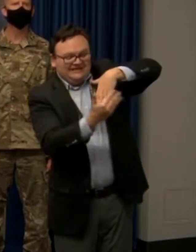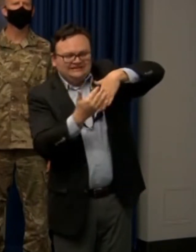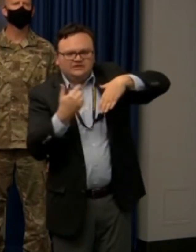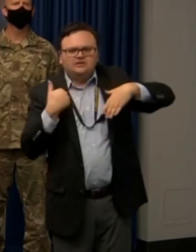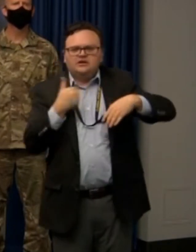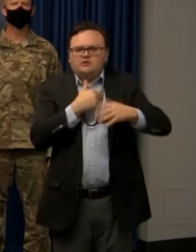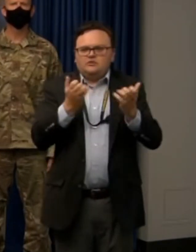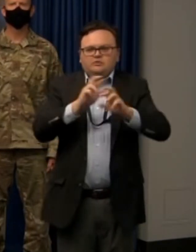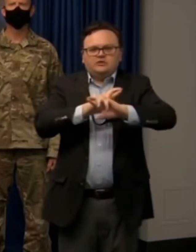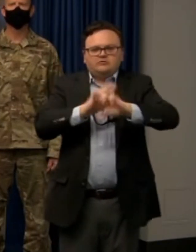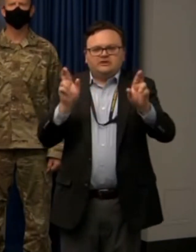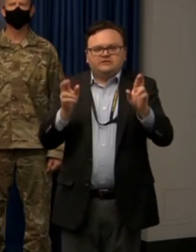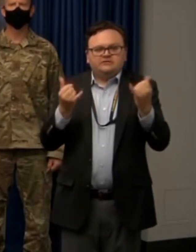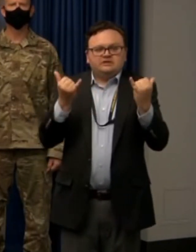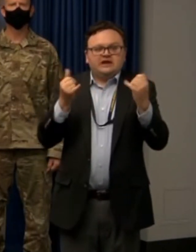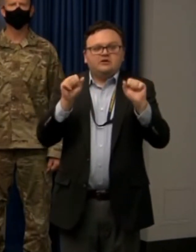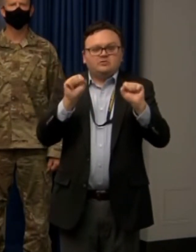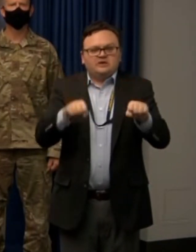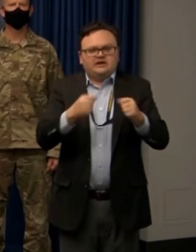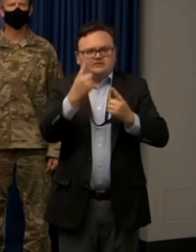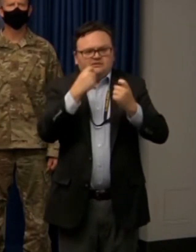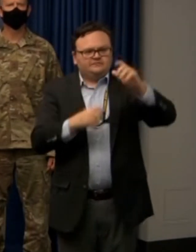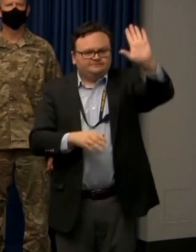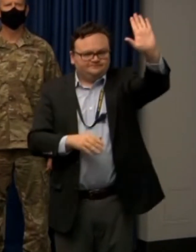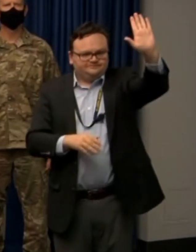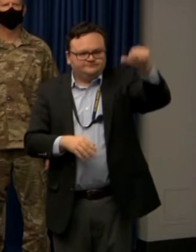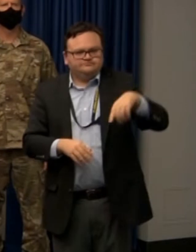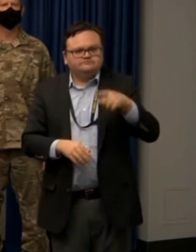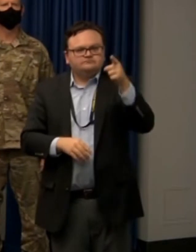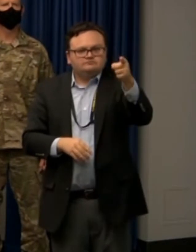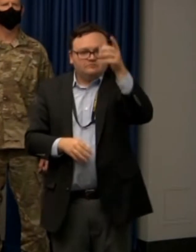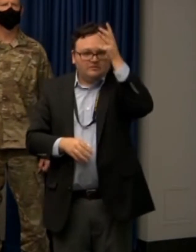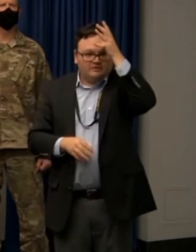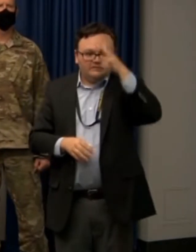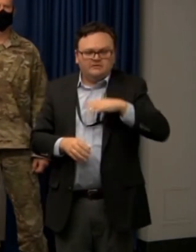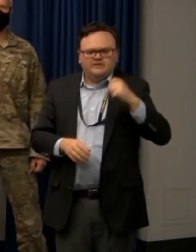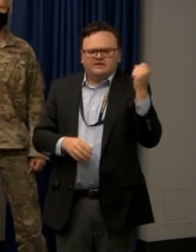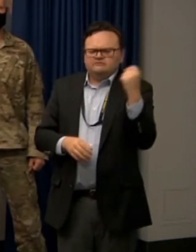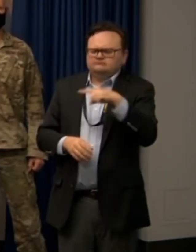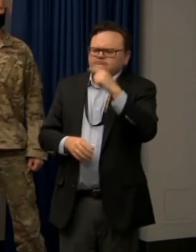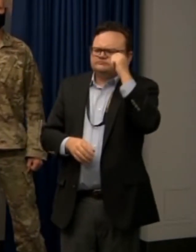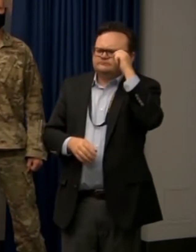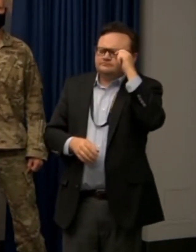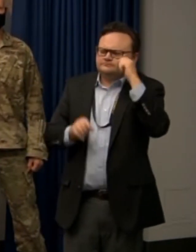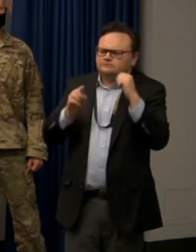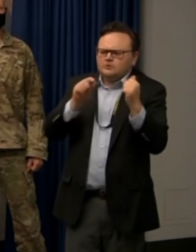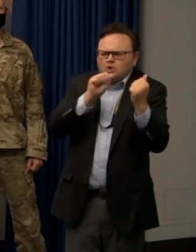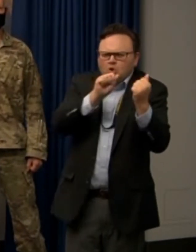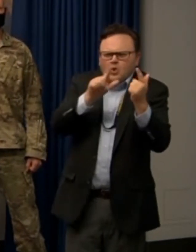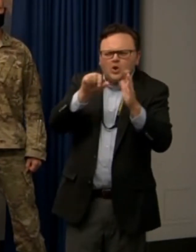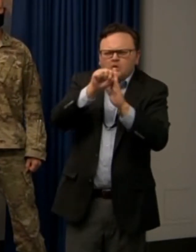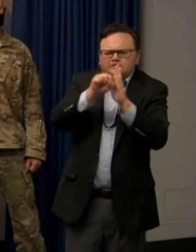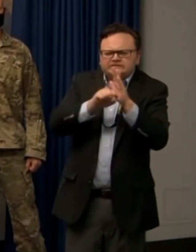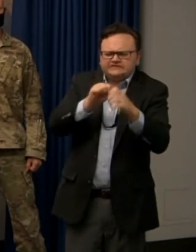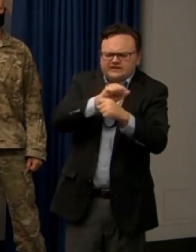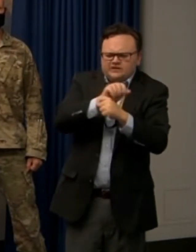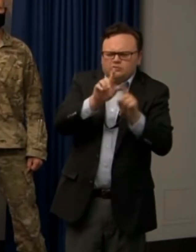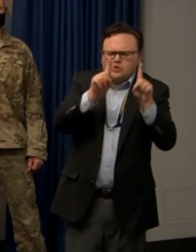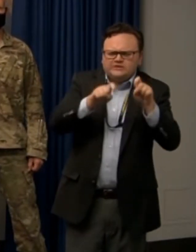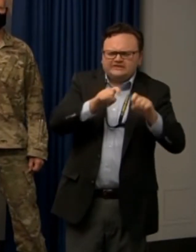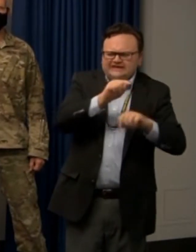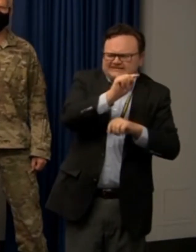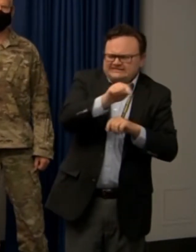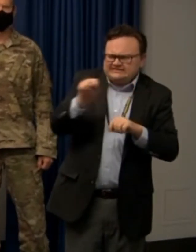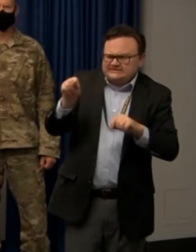Florida. With that, I can take a few questions. Yes, sir. Governor, is the plan still to close all the state testing sites in light of only